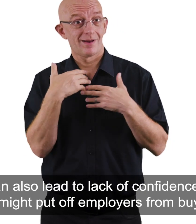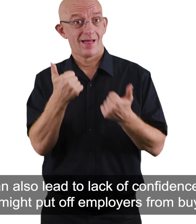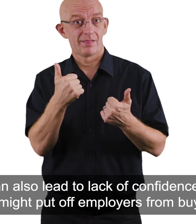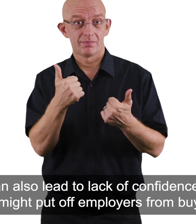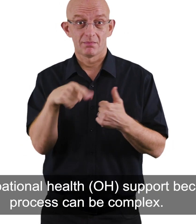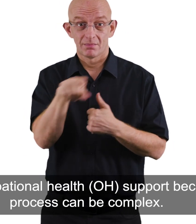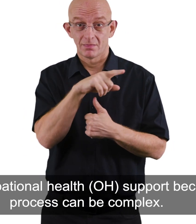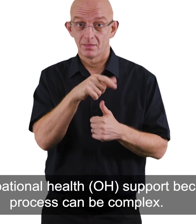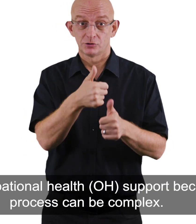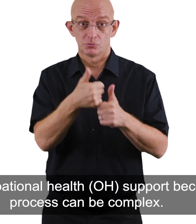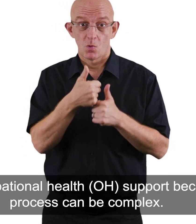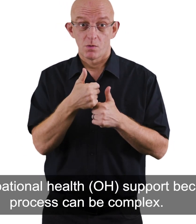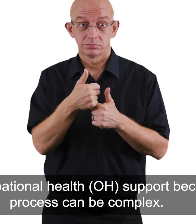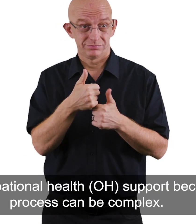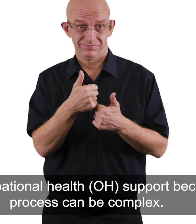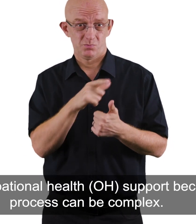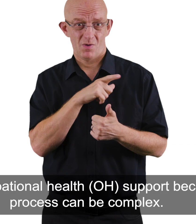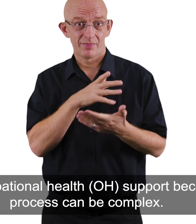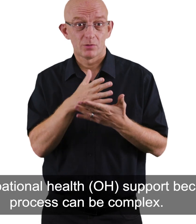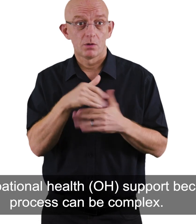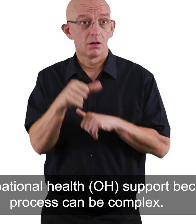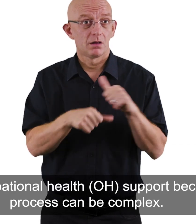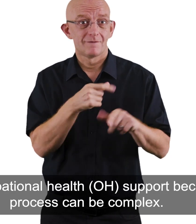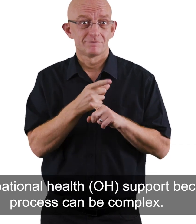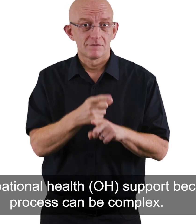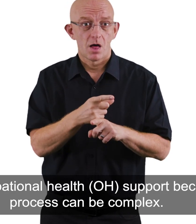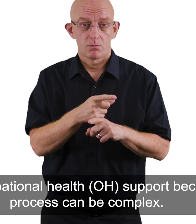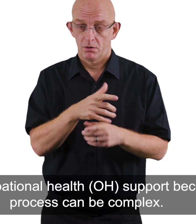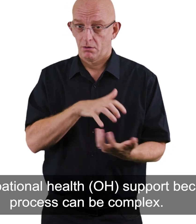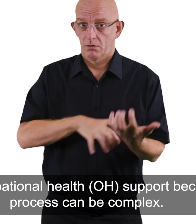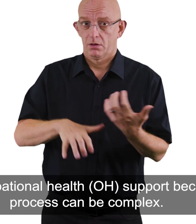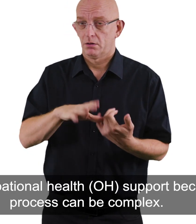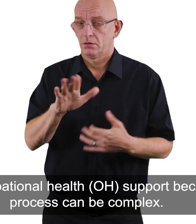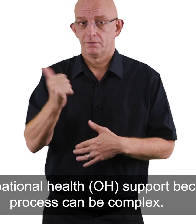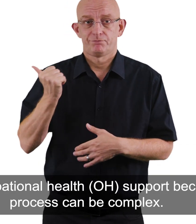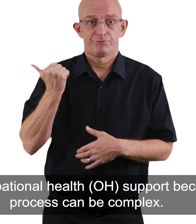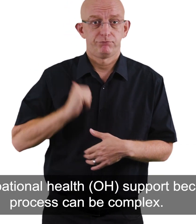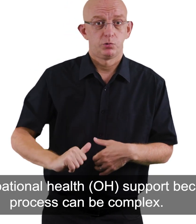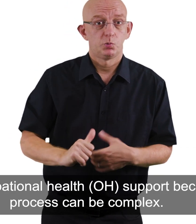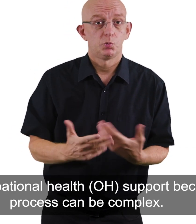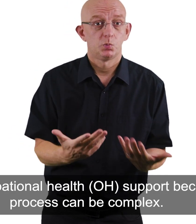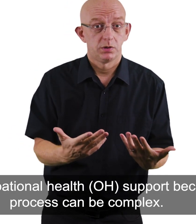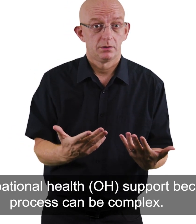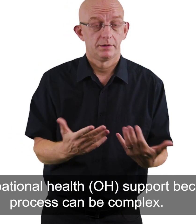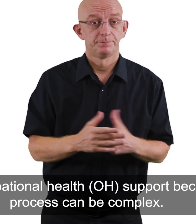buying quality occupational health (OH) support because the process can be